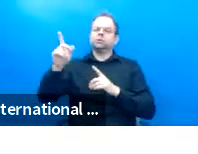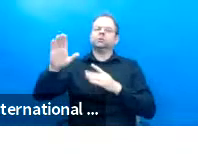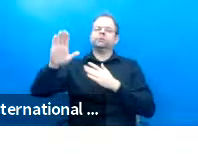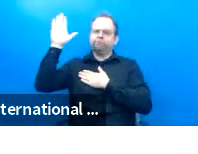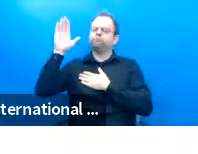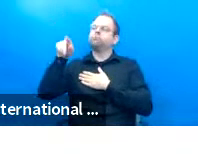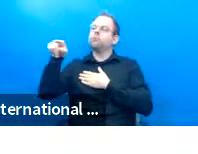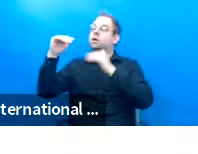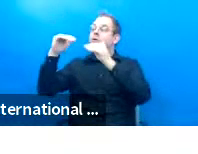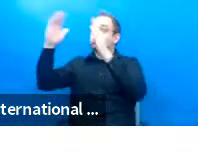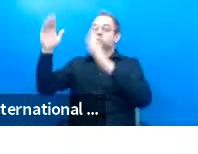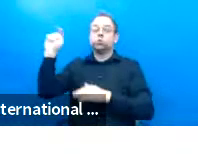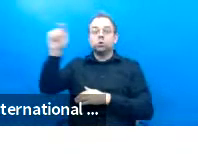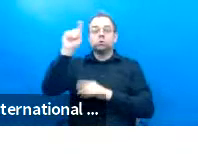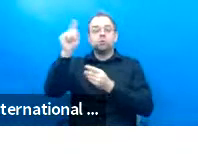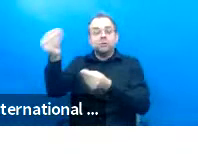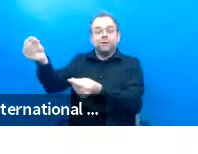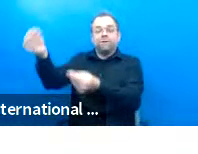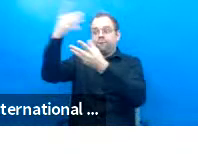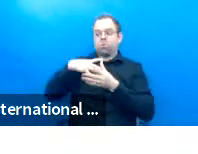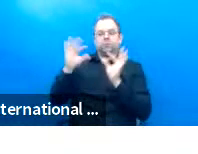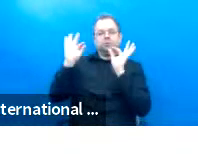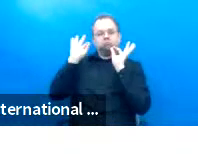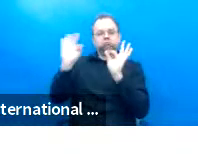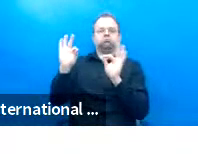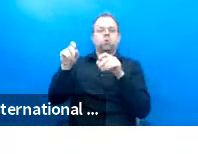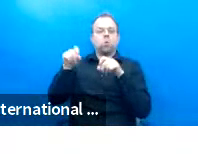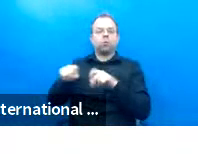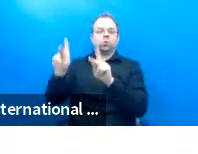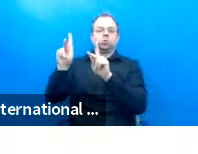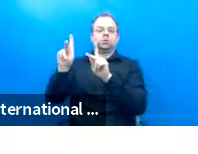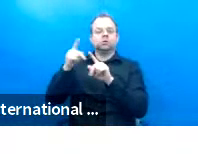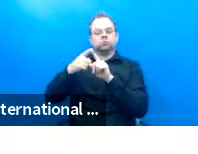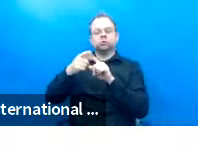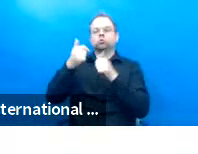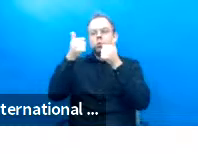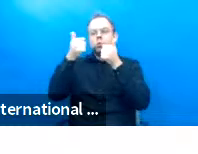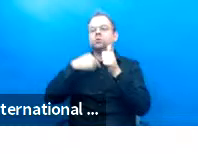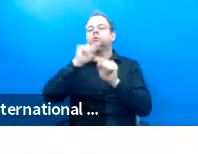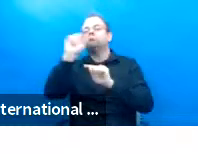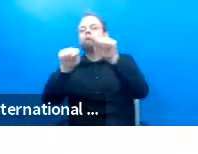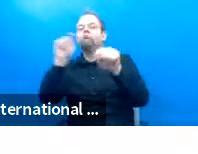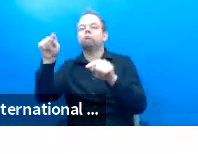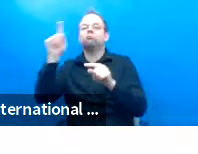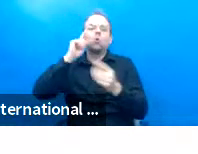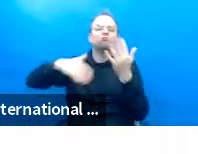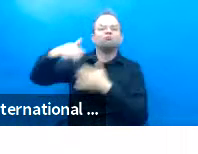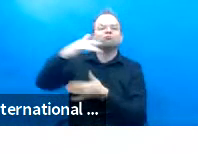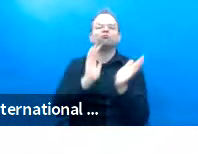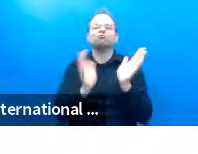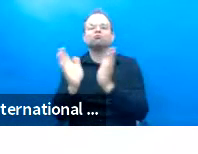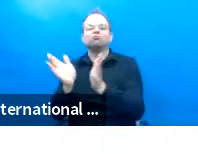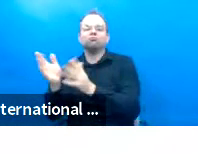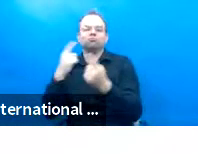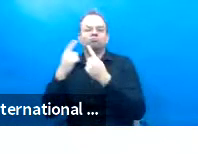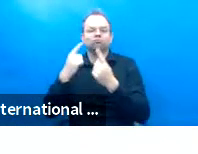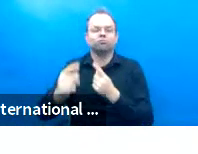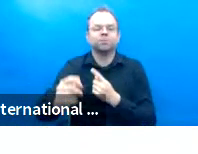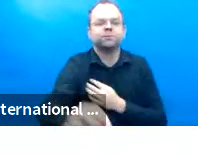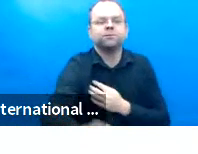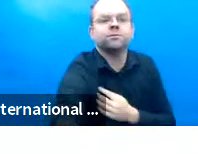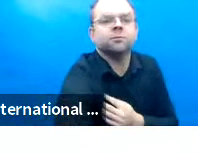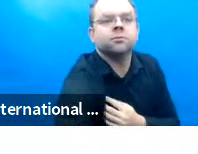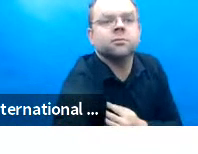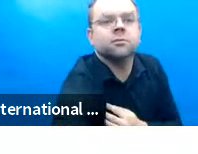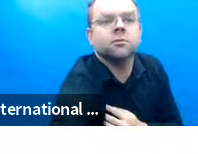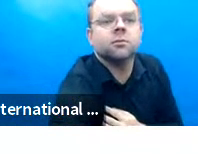as medical support, cooking when they are at their student house. So that's really an attention point that we have